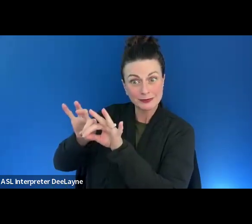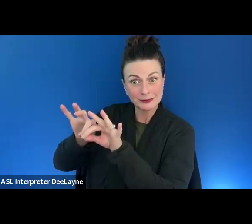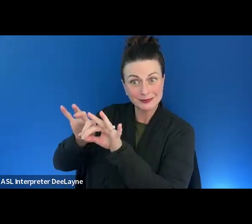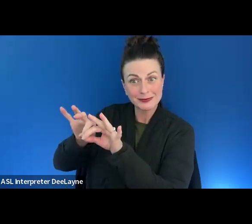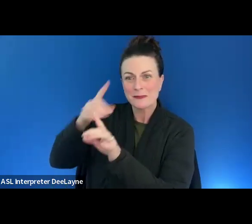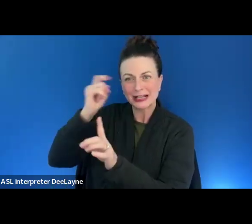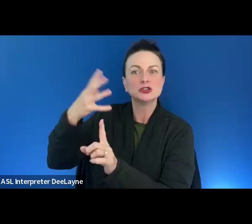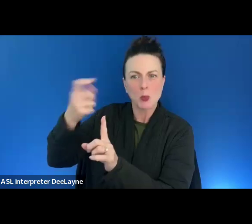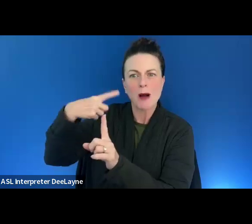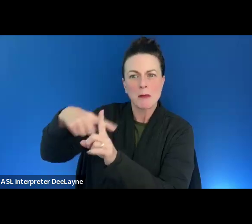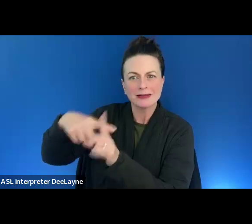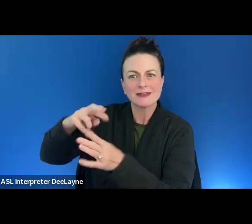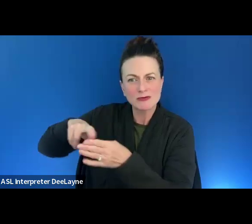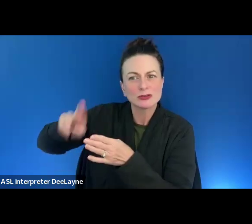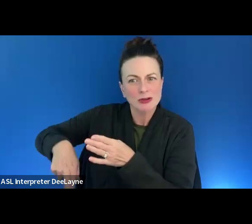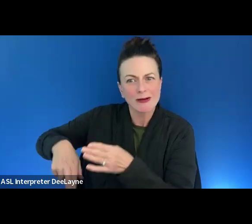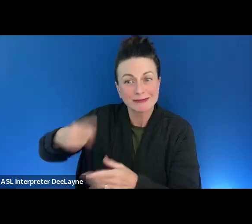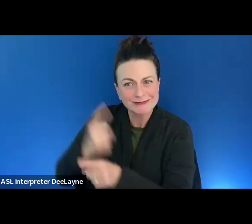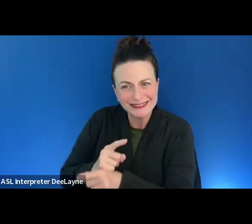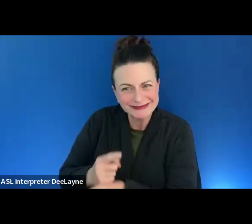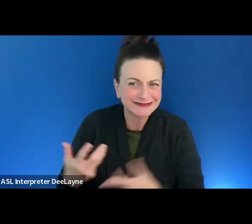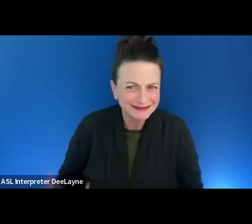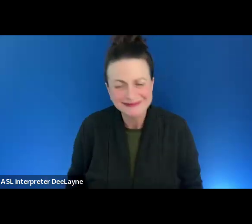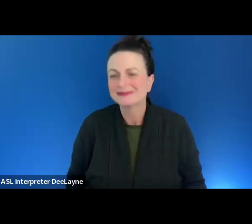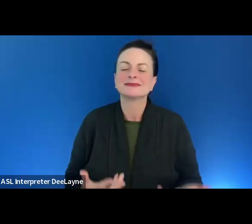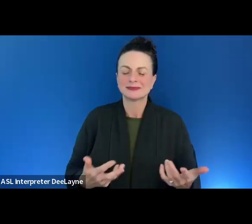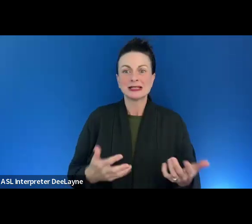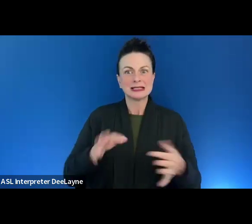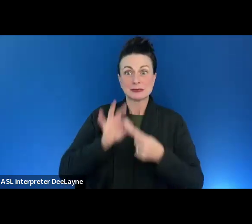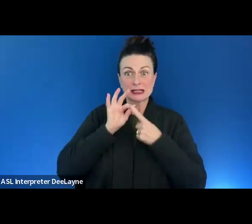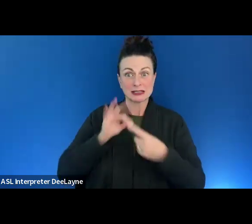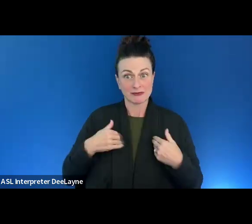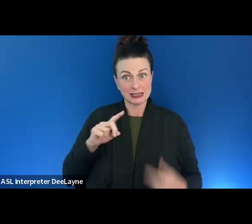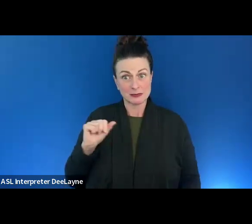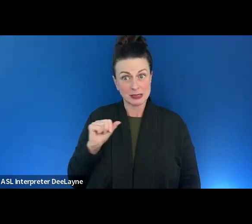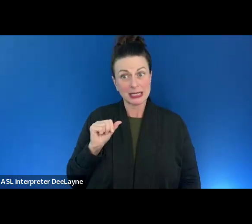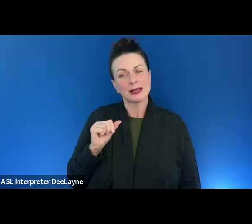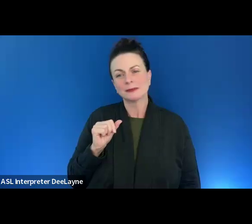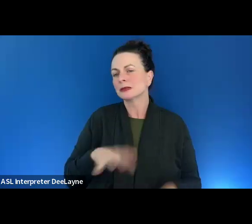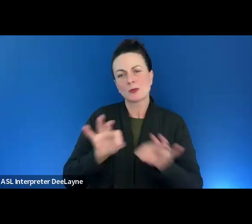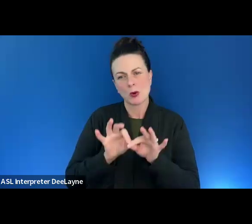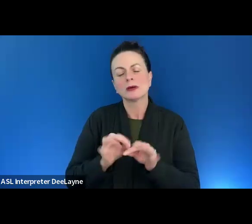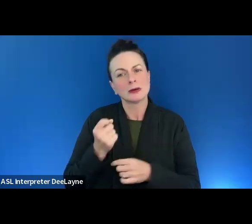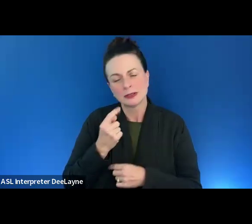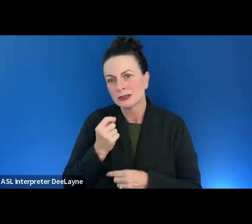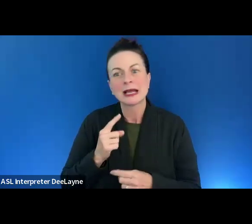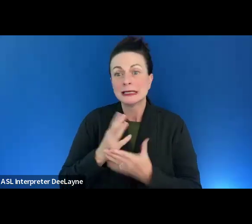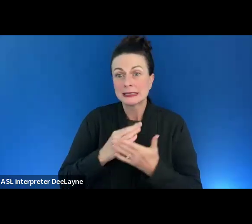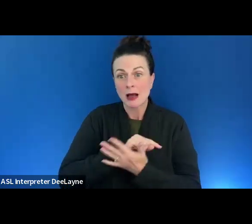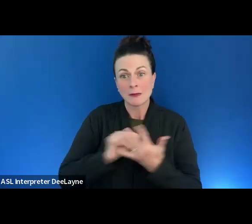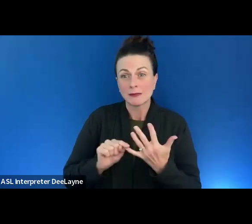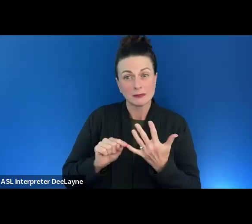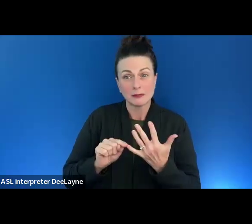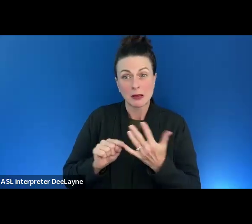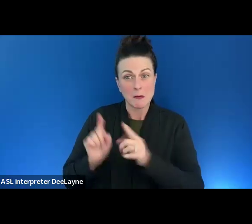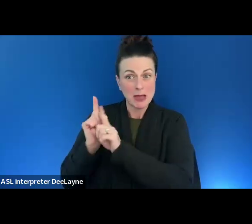for positive progress, especially when we have a disability. It's important for us to understand that some of these SCORE